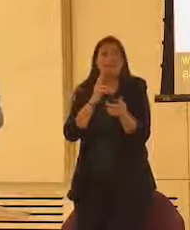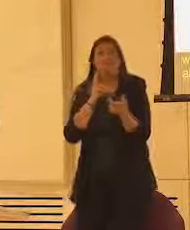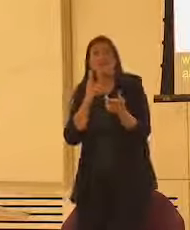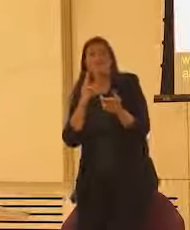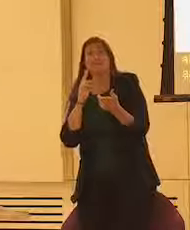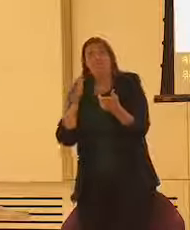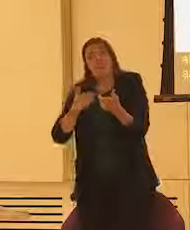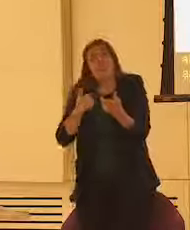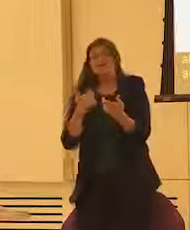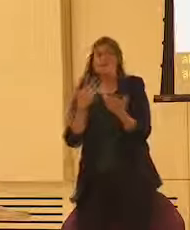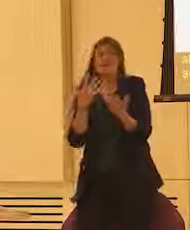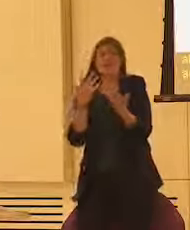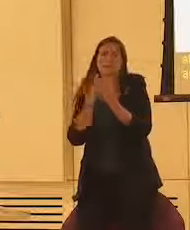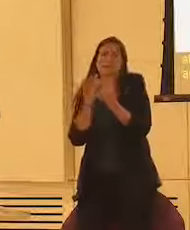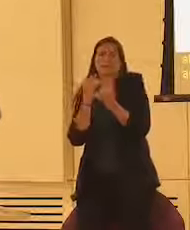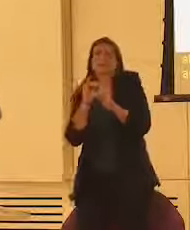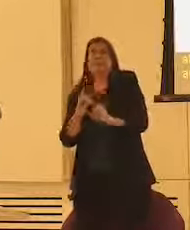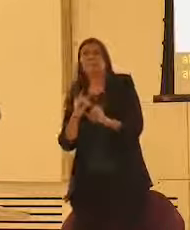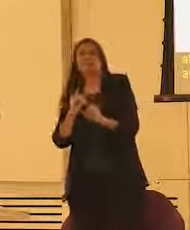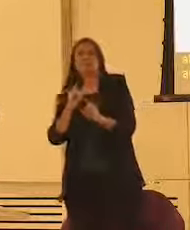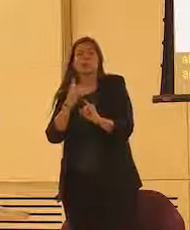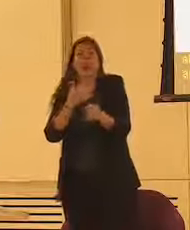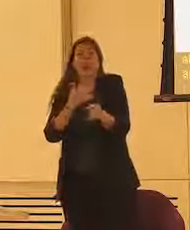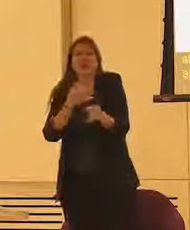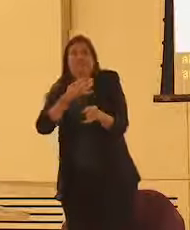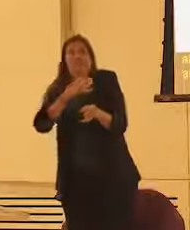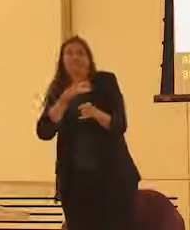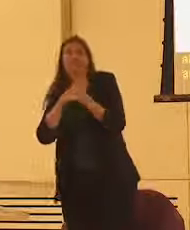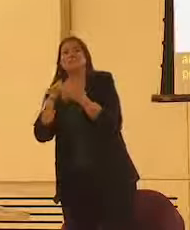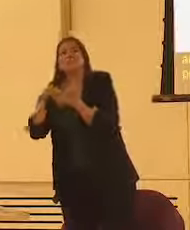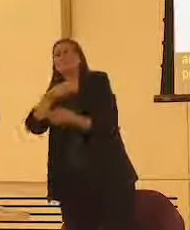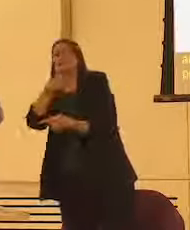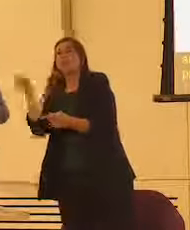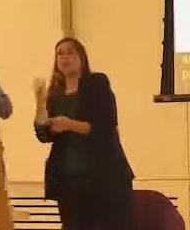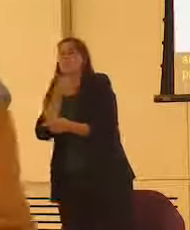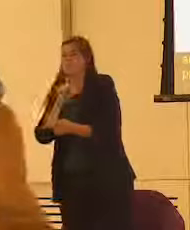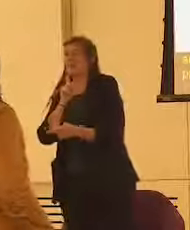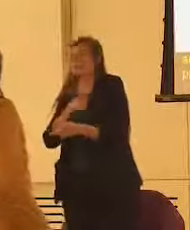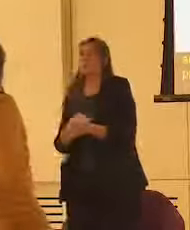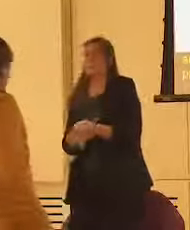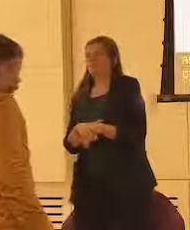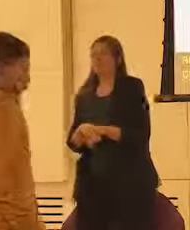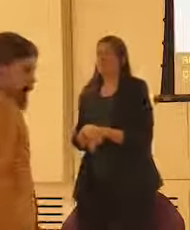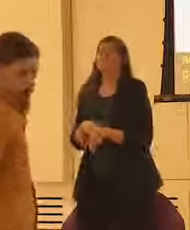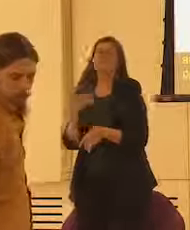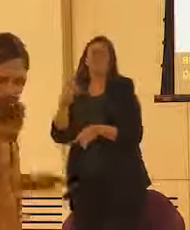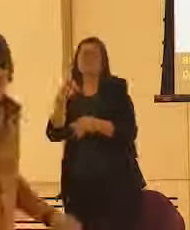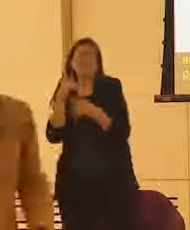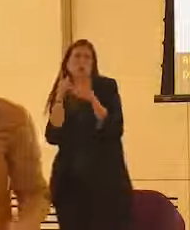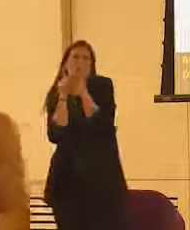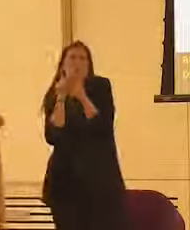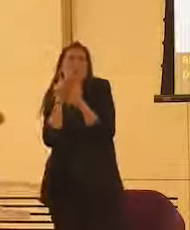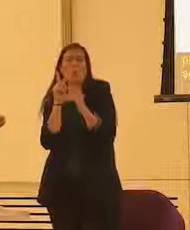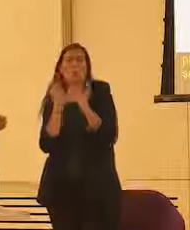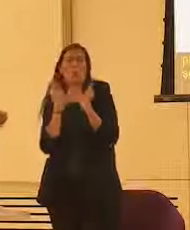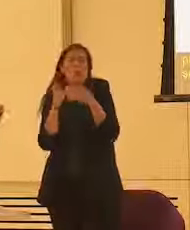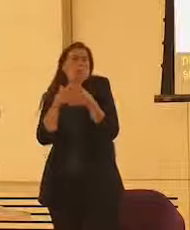problems and present a risk to other people. That's a very, very, very small group of people with mental health problems,